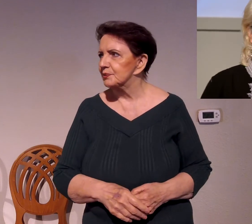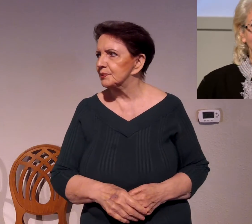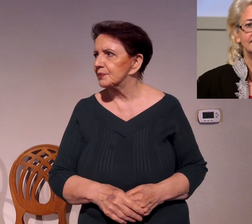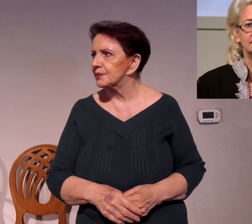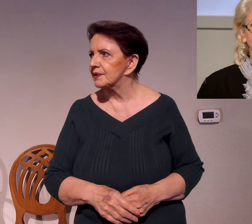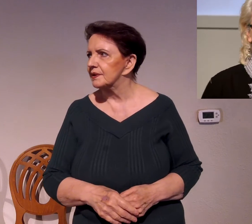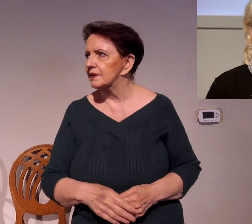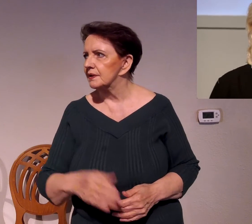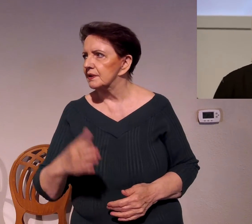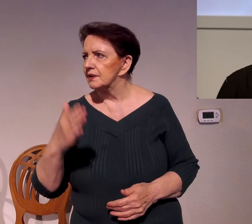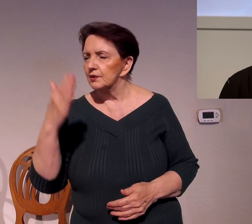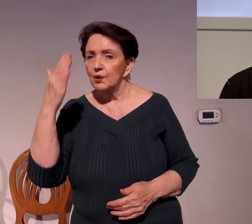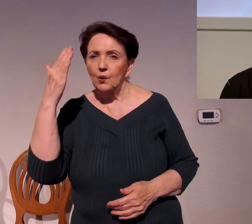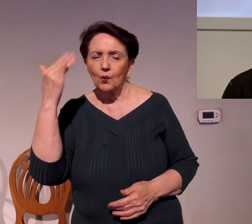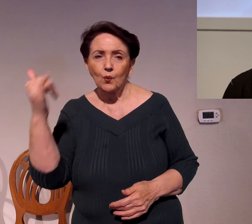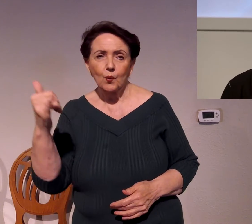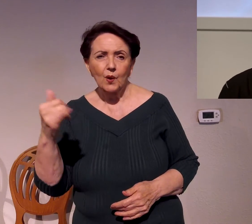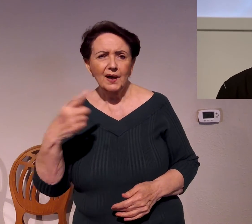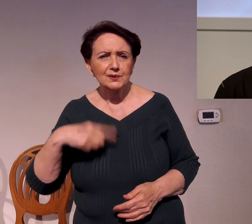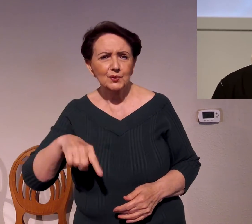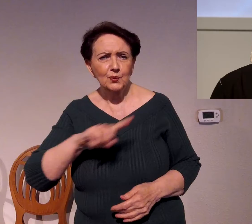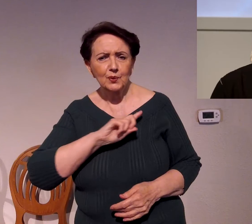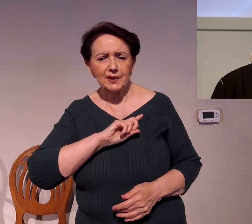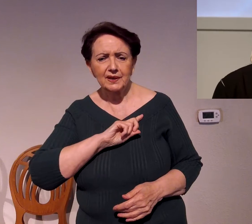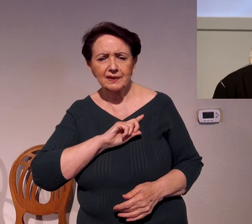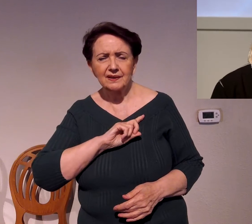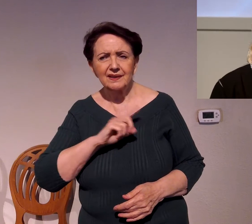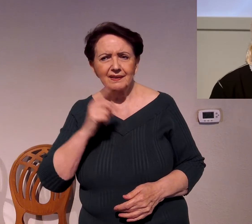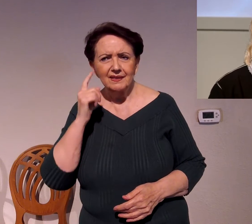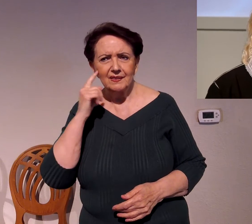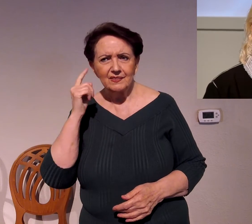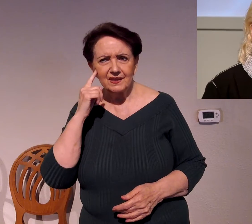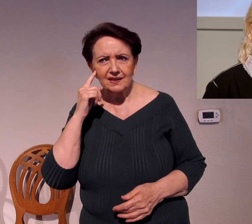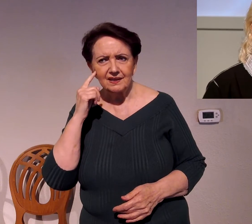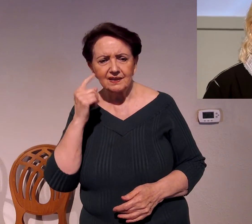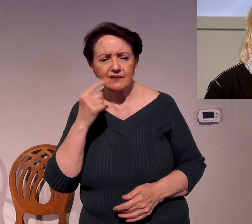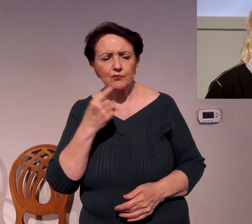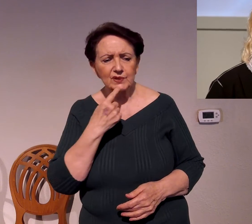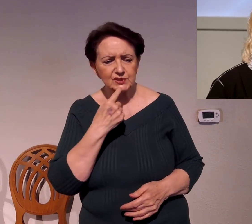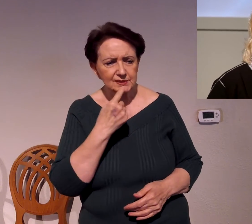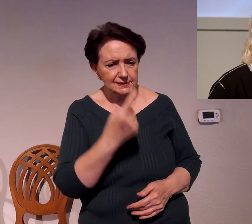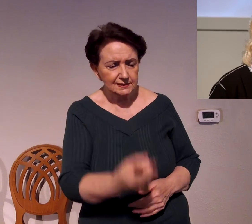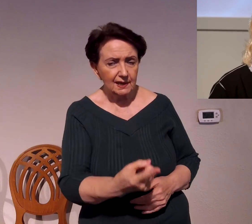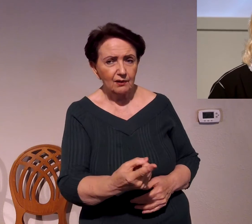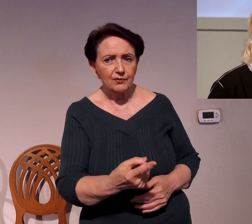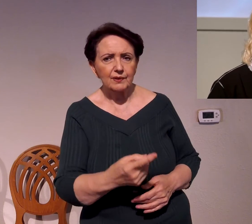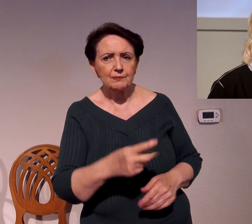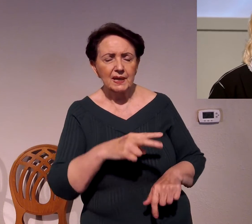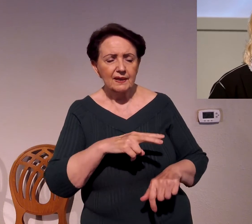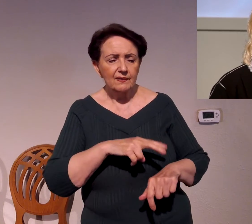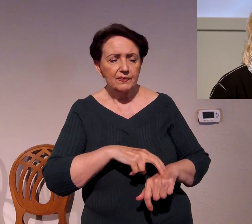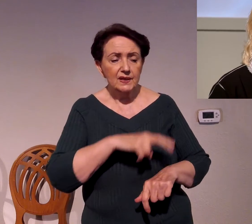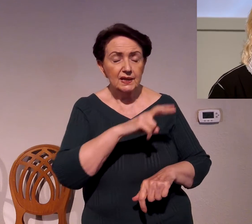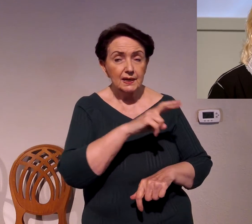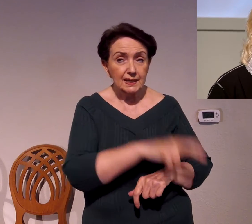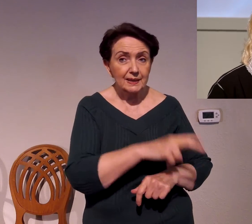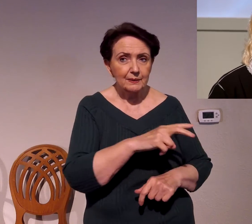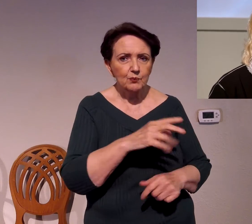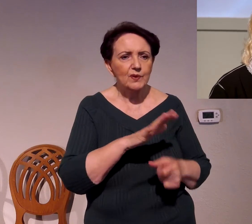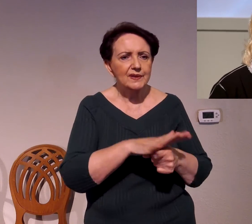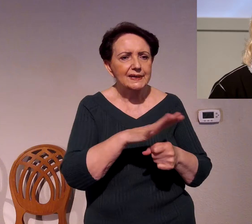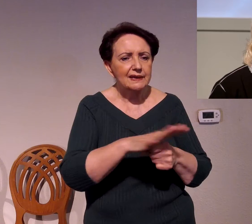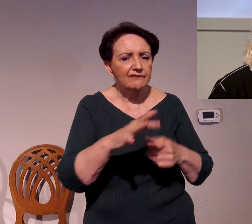And why is it that we insist on thinking that if we will simply tell them our leap with enough excitement